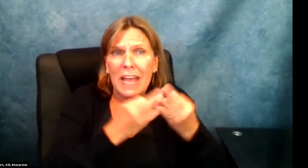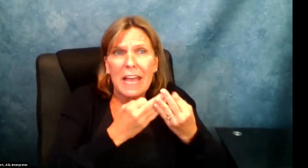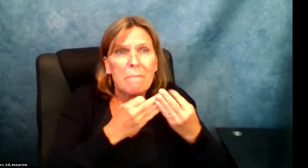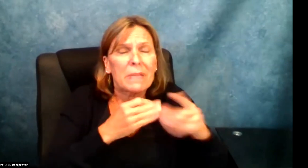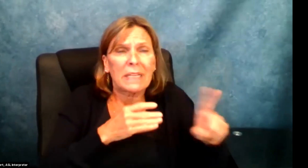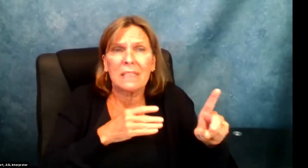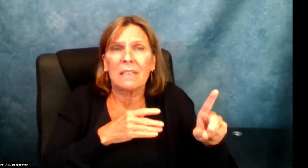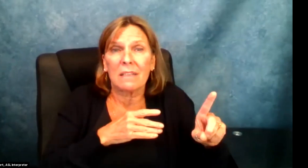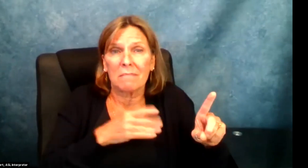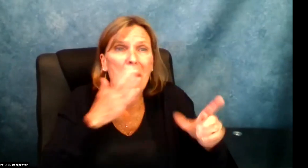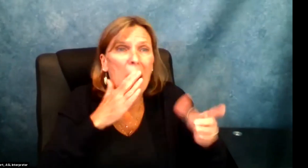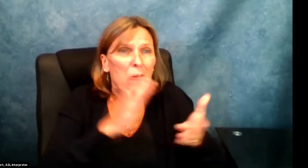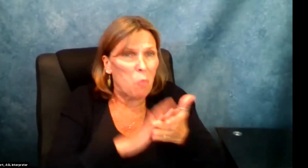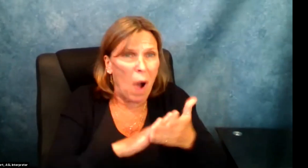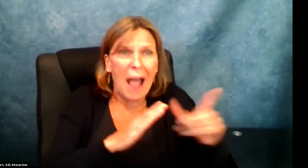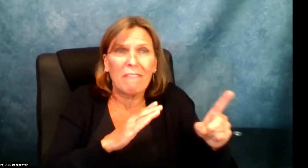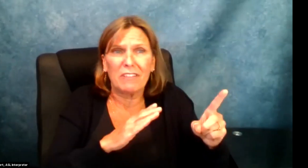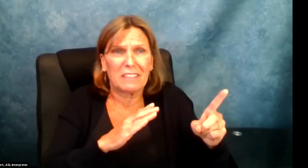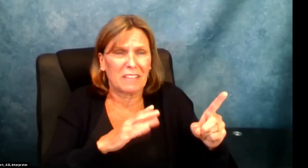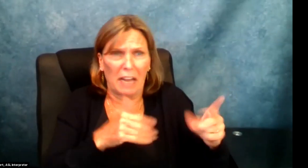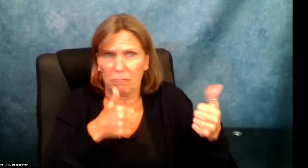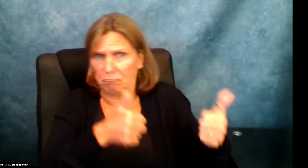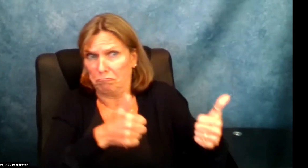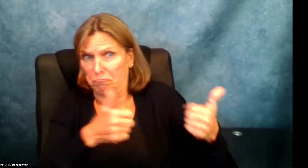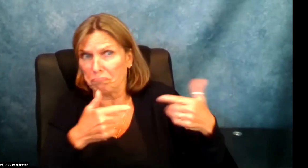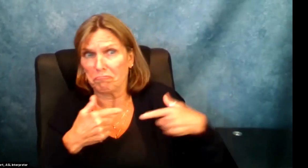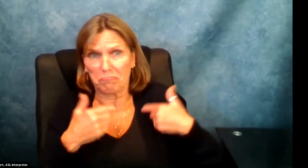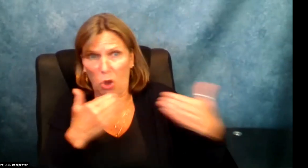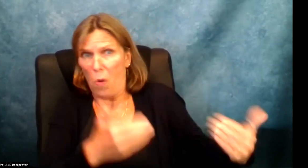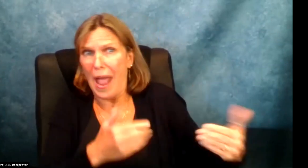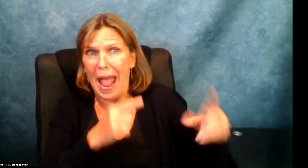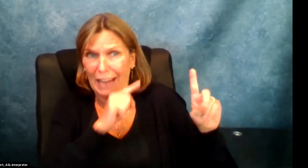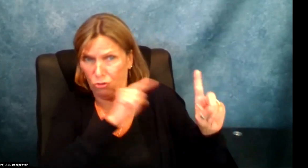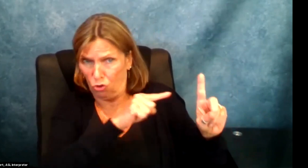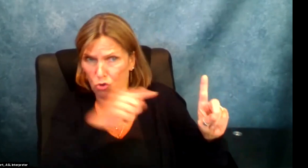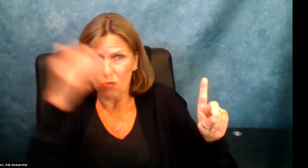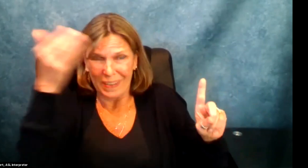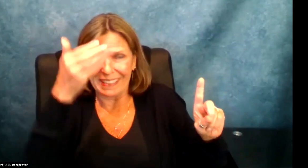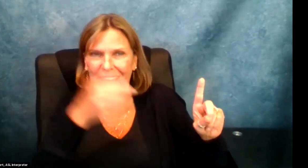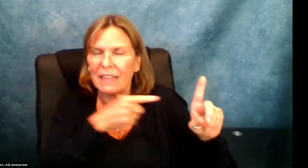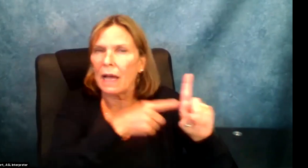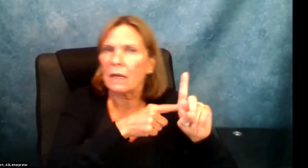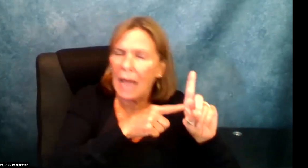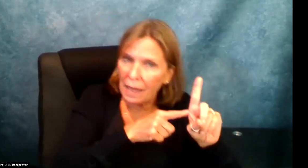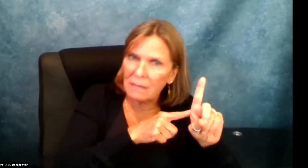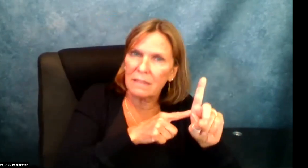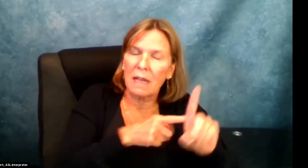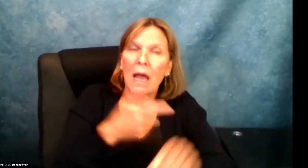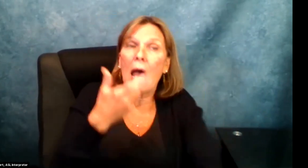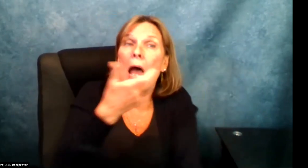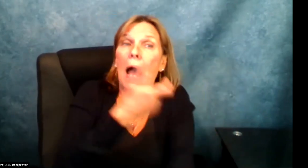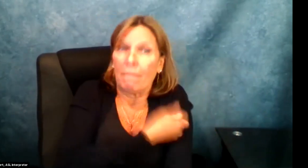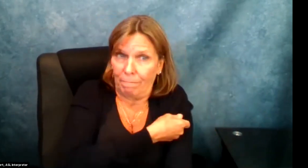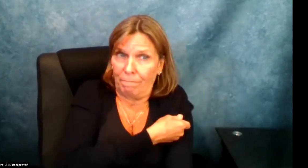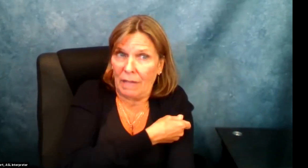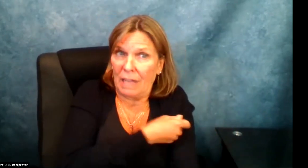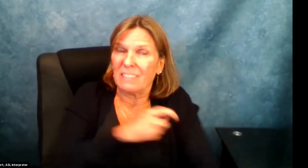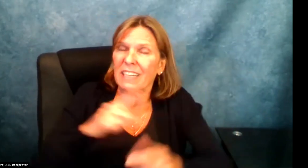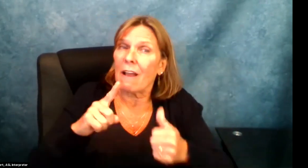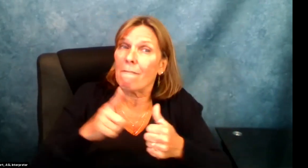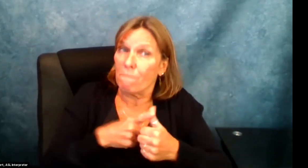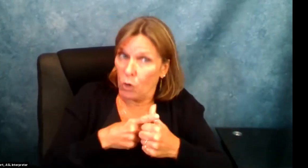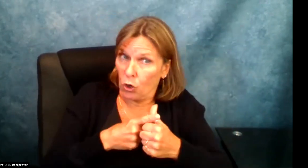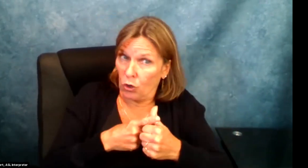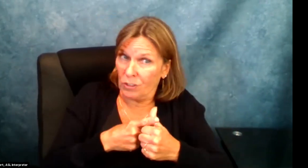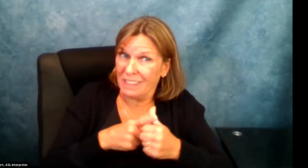from early on, has been somewhat of a vaccine skeptic. And that has to do with the fact that she comes from a